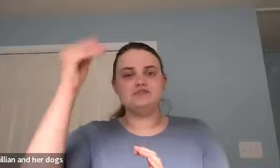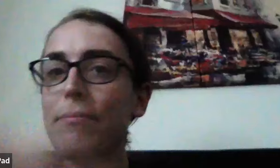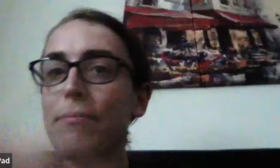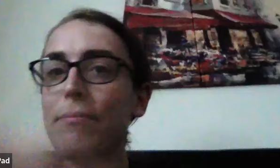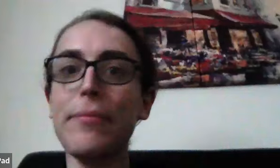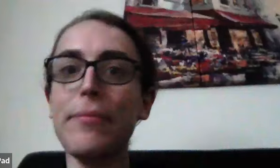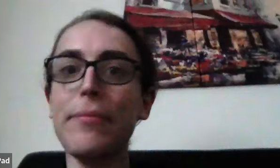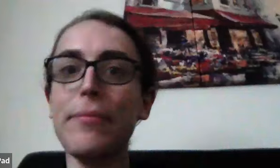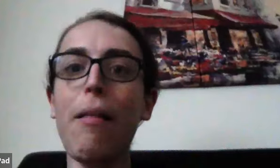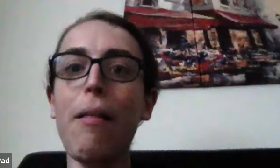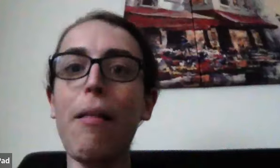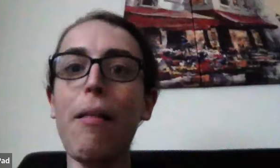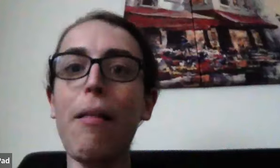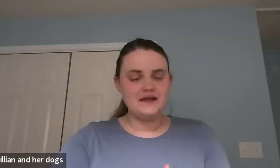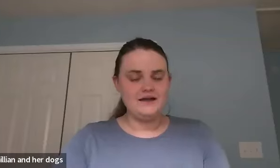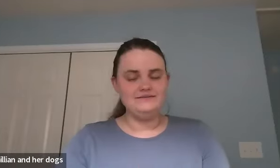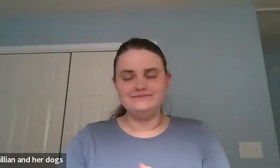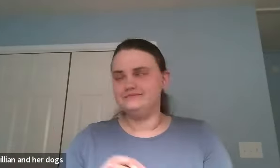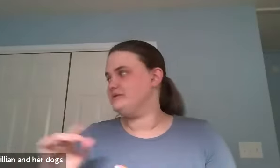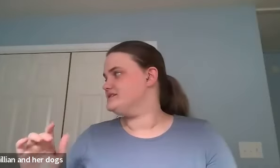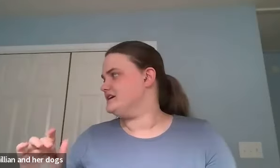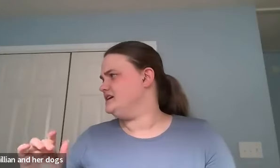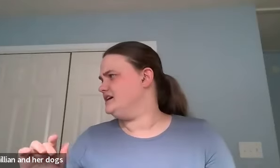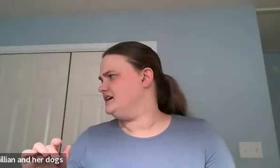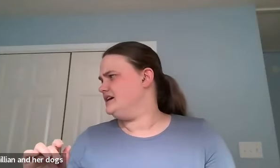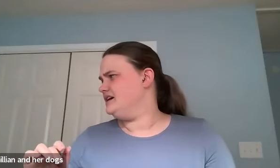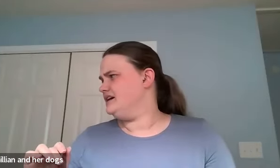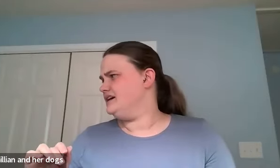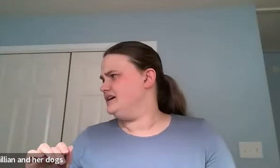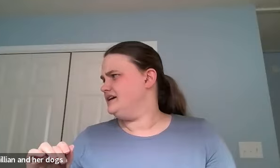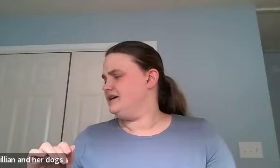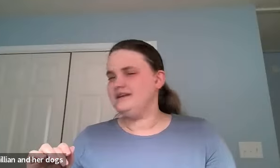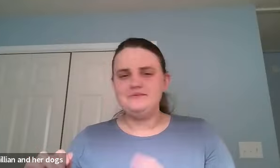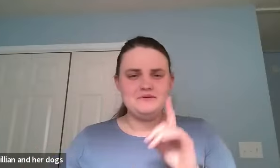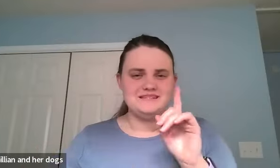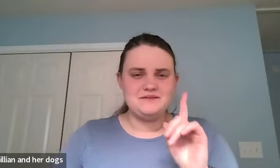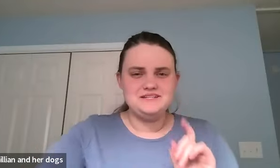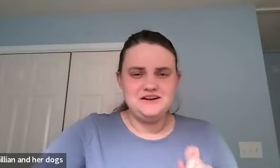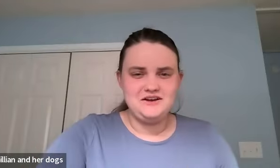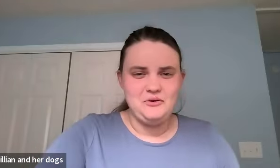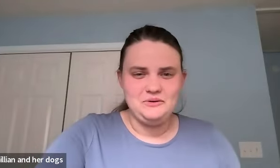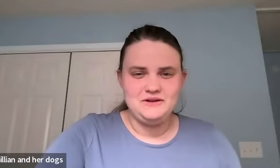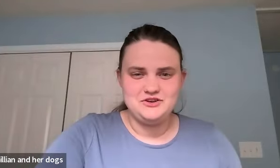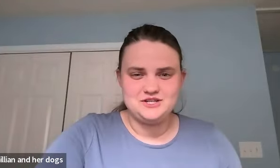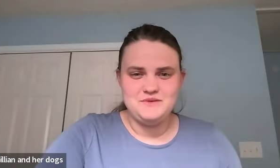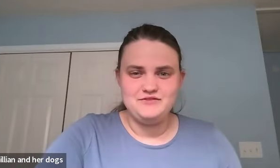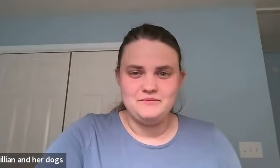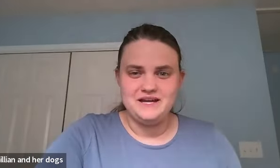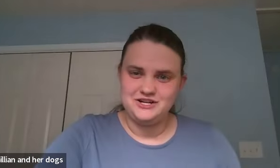have the window in front of me, so the sun might get in my eye, but we'll see. Give me 1 second. My dog got a hold of a trash bag from my trash